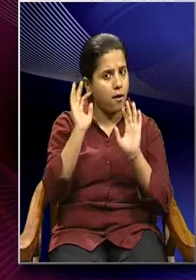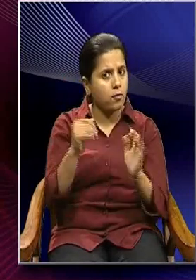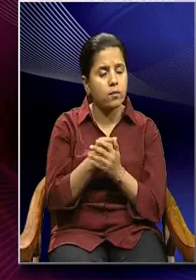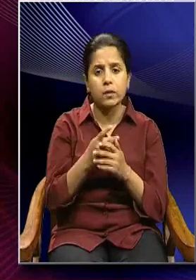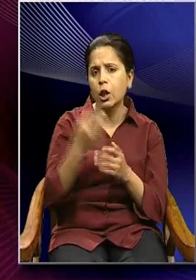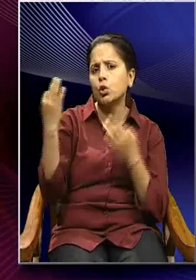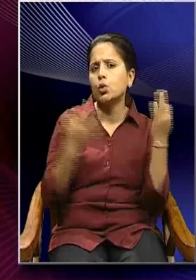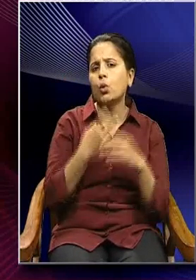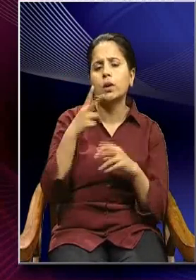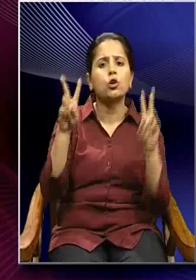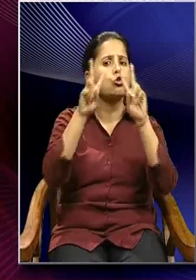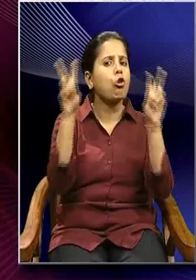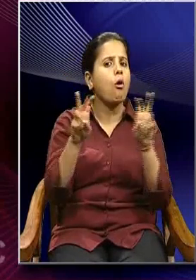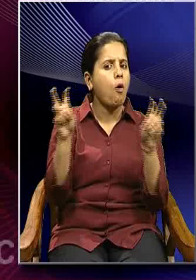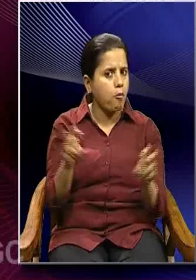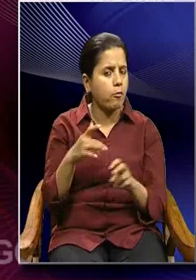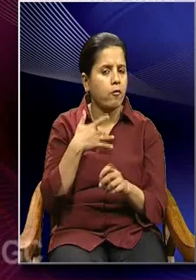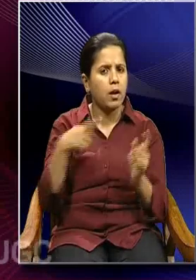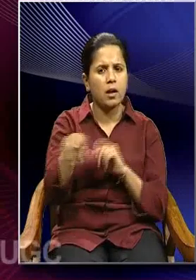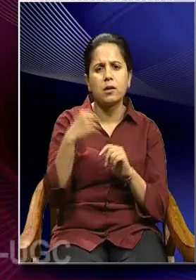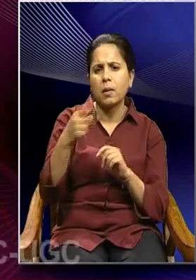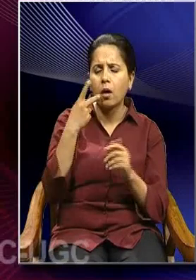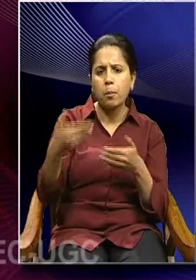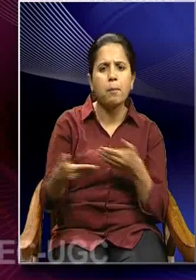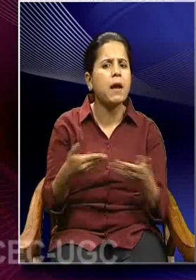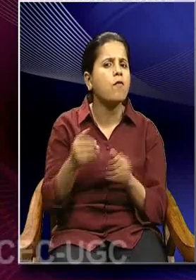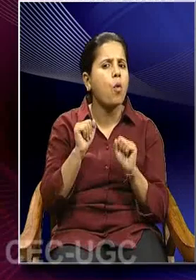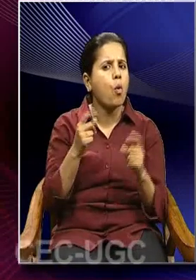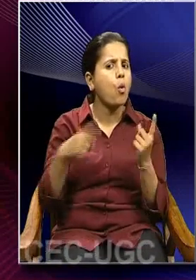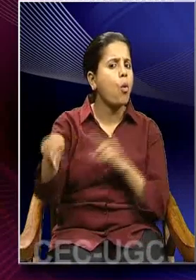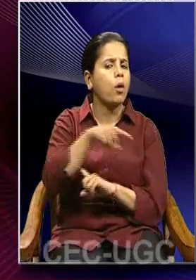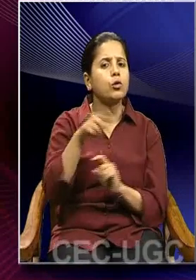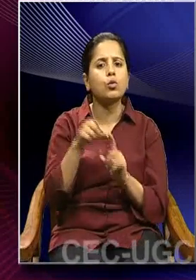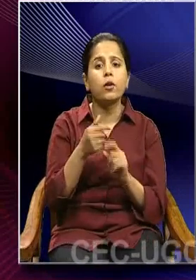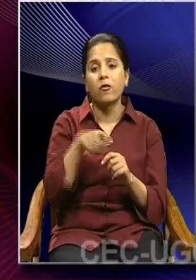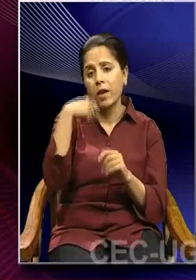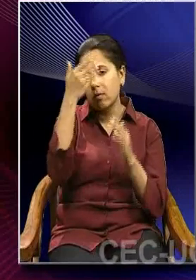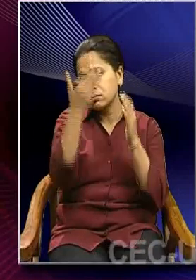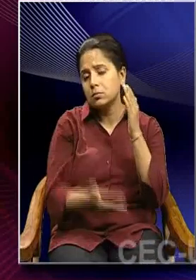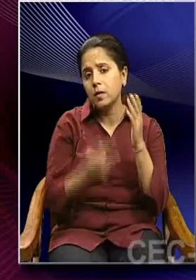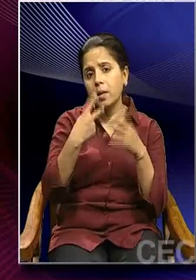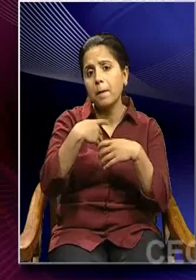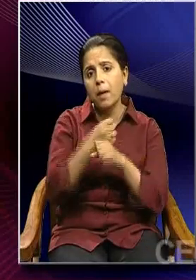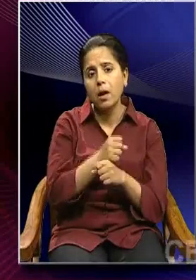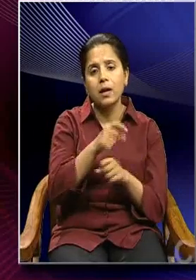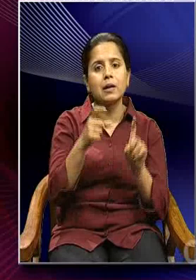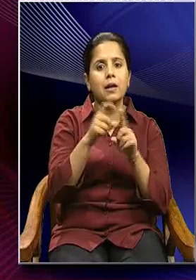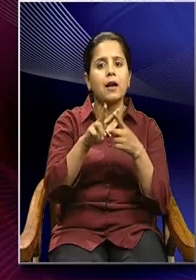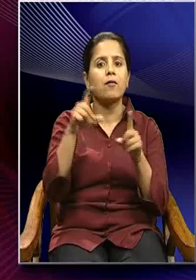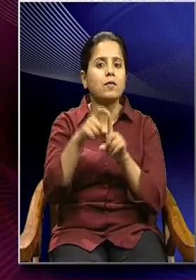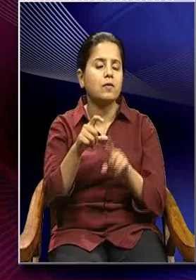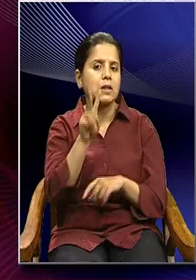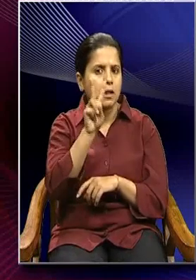new kinds of themes, and the kind of treatment which they gave to these films, because Devdi was a kind of a